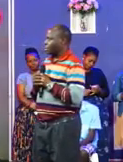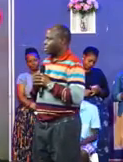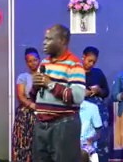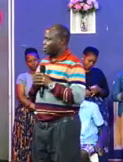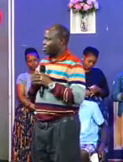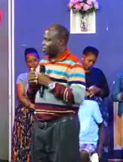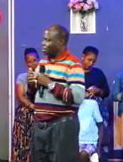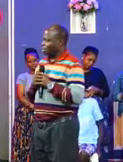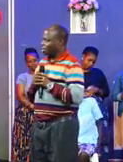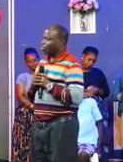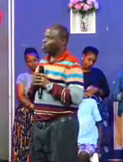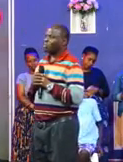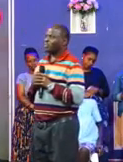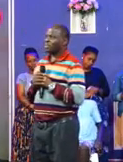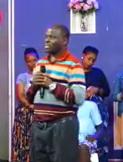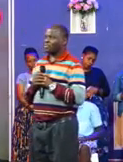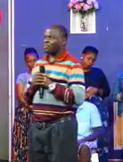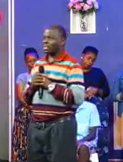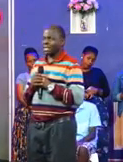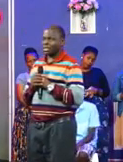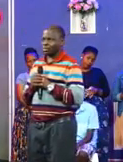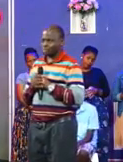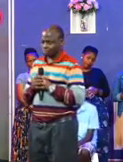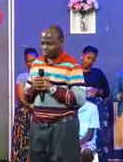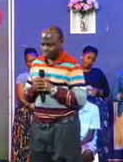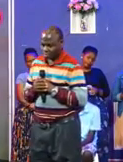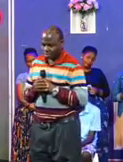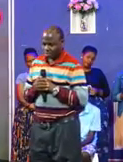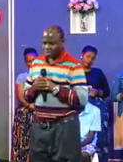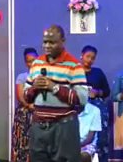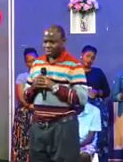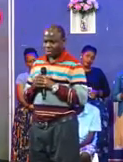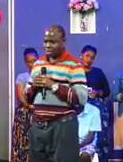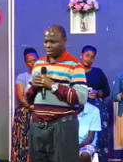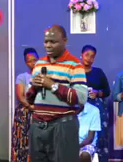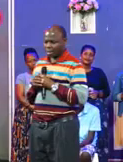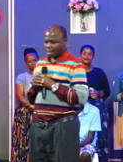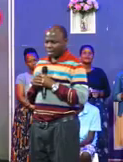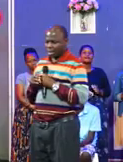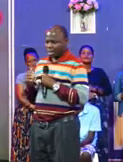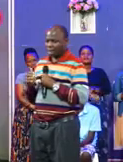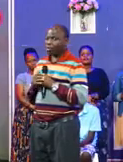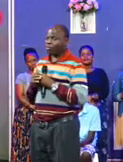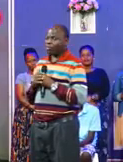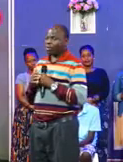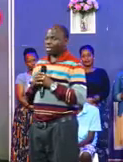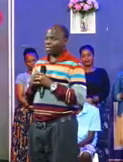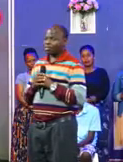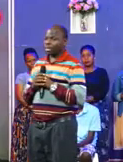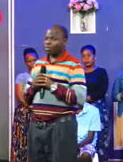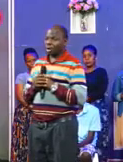for standing. Msumba afesefu mataliwa. Our pastor James is not around.